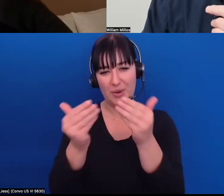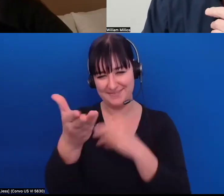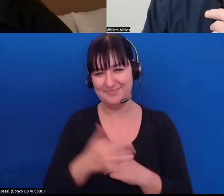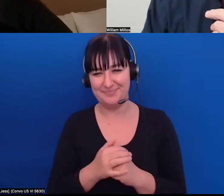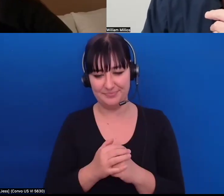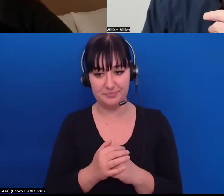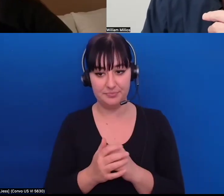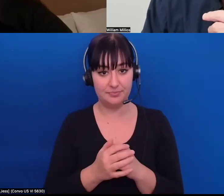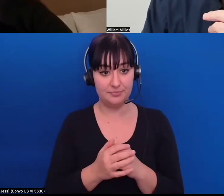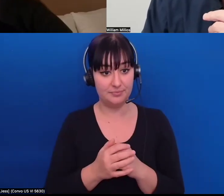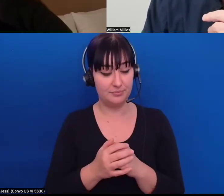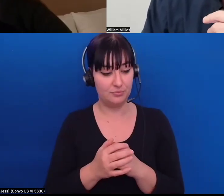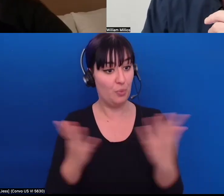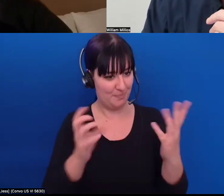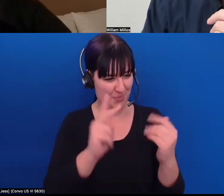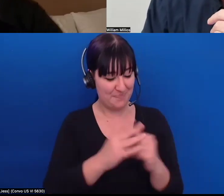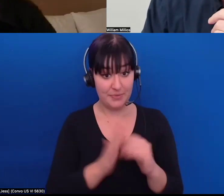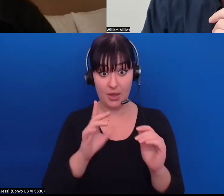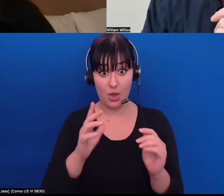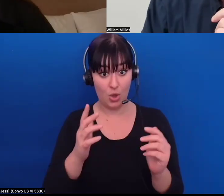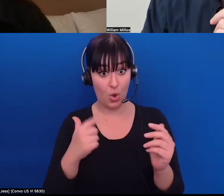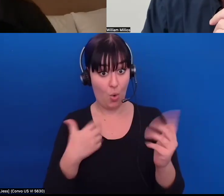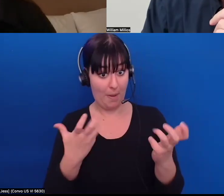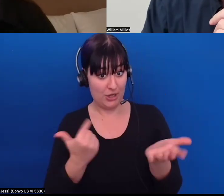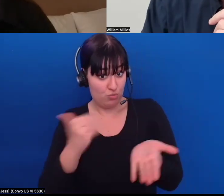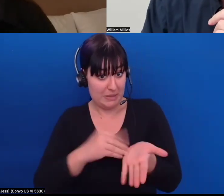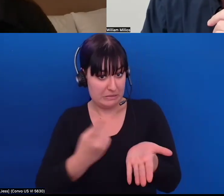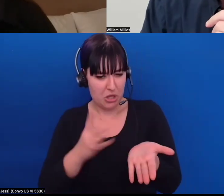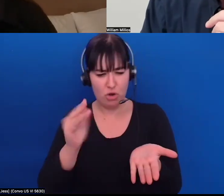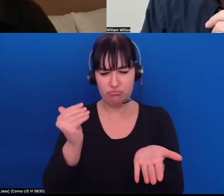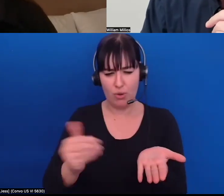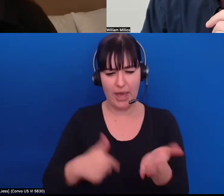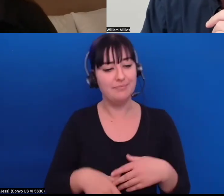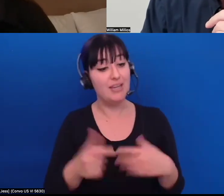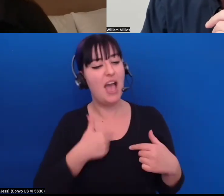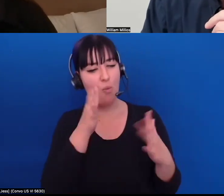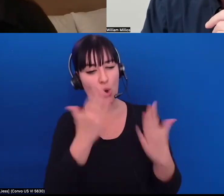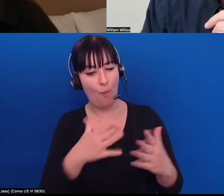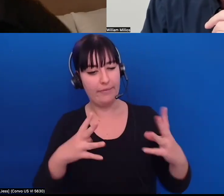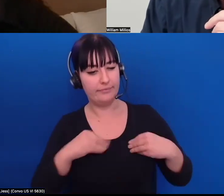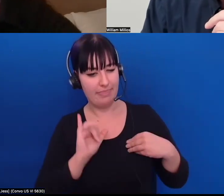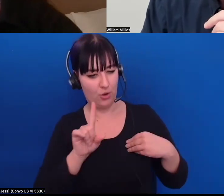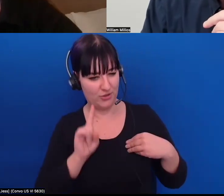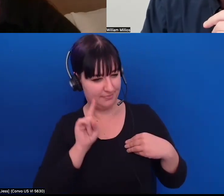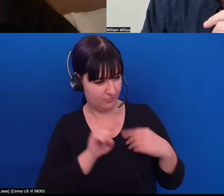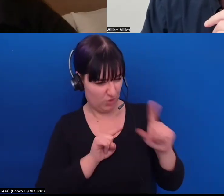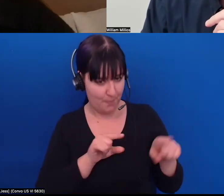Go ahead. Okay. Should I repeat anything? Go ahead.